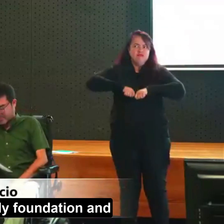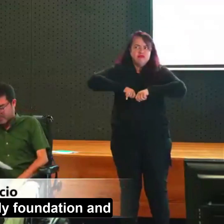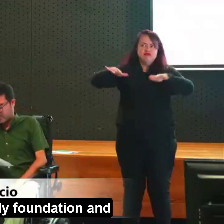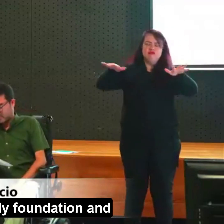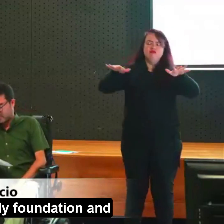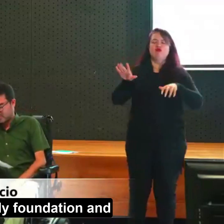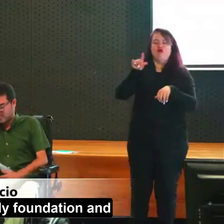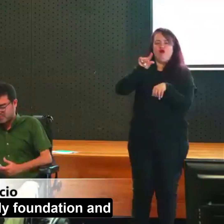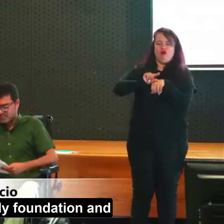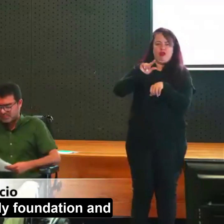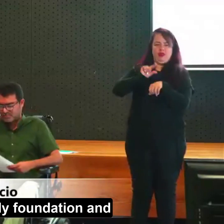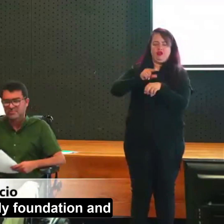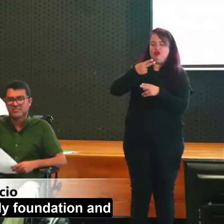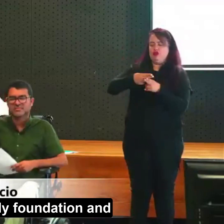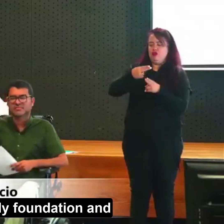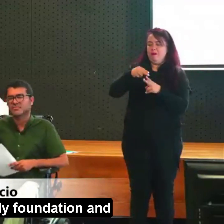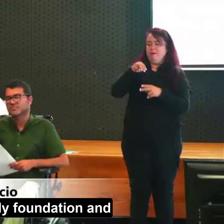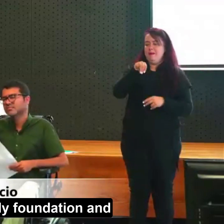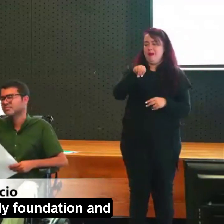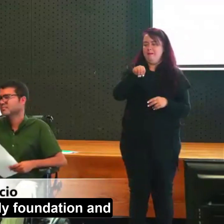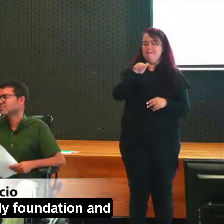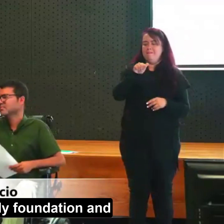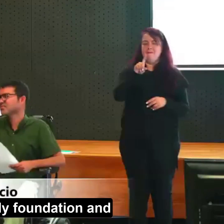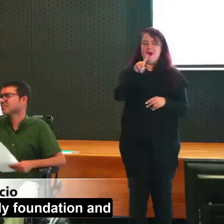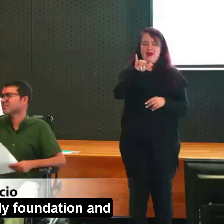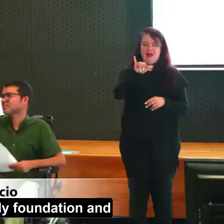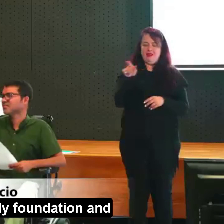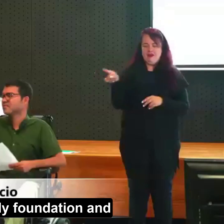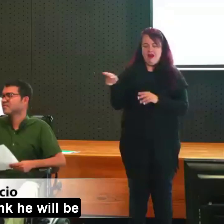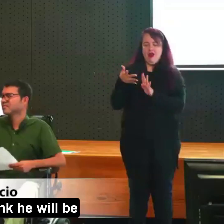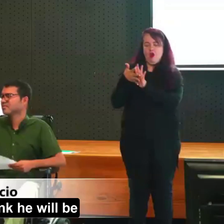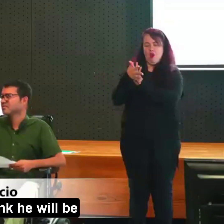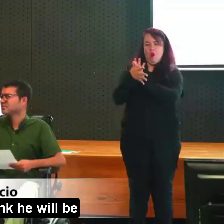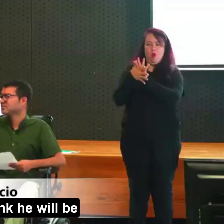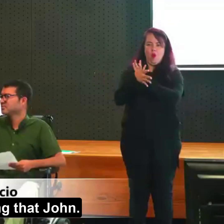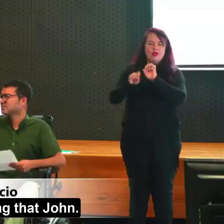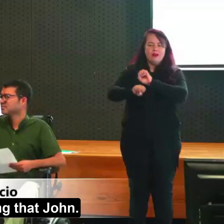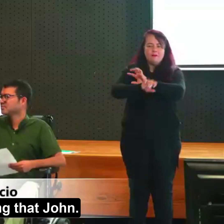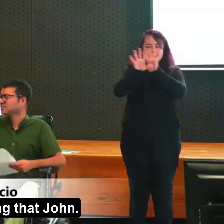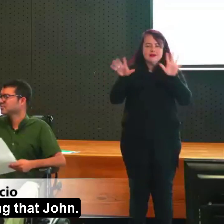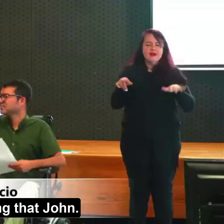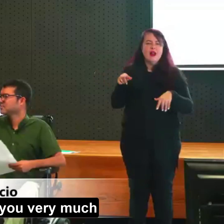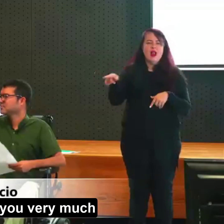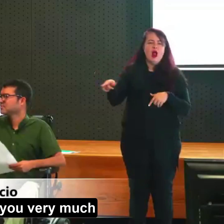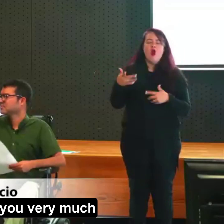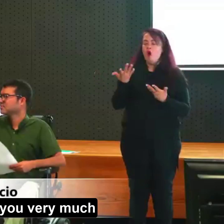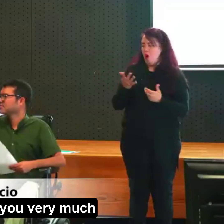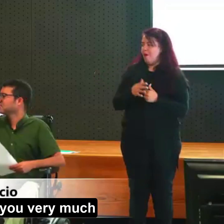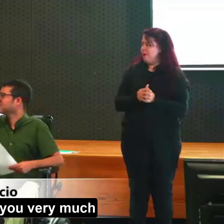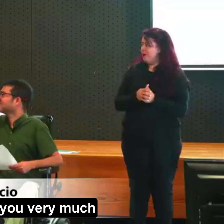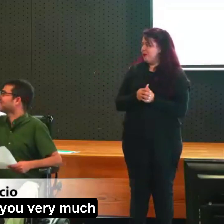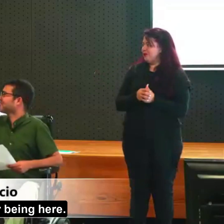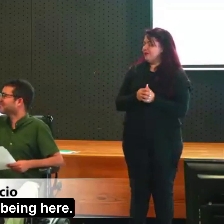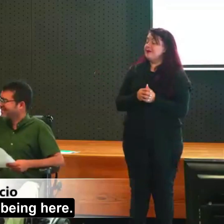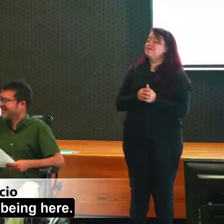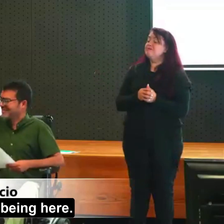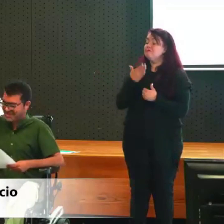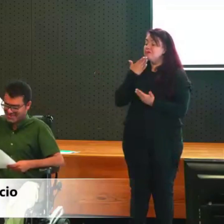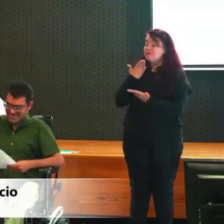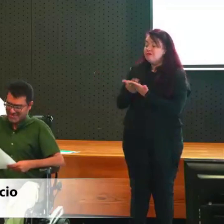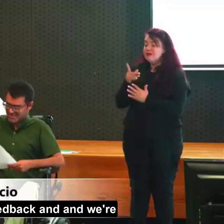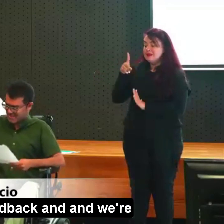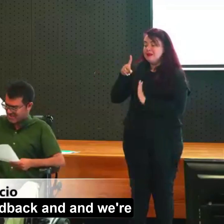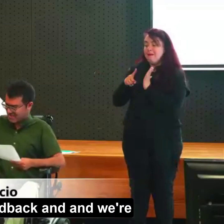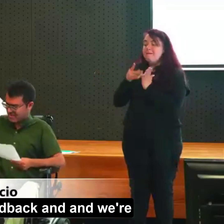inclusiveness from Madi Foundation. And I think he will be sharing that. John, thank you very much for being